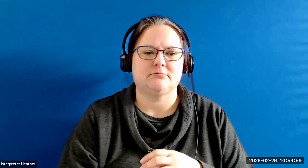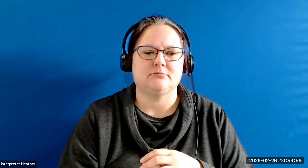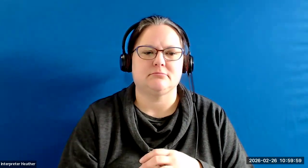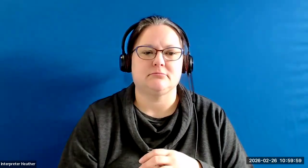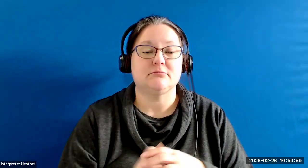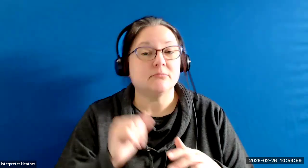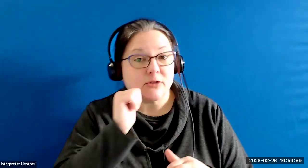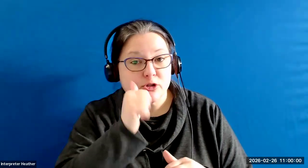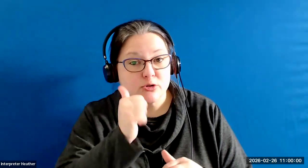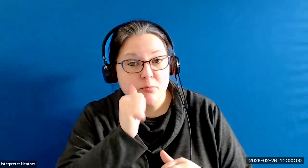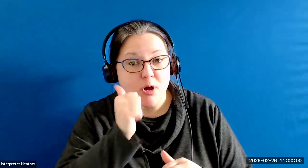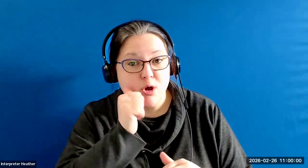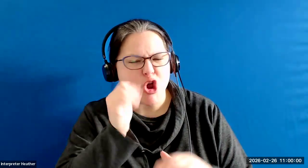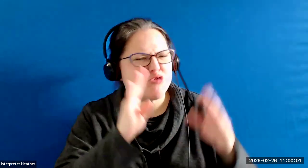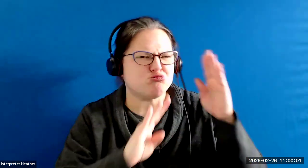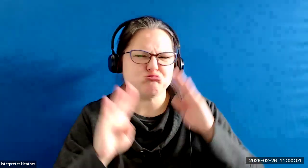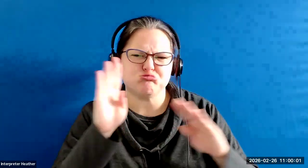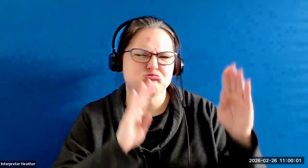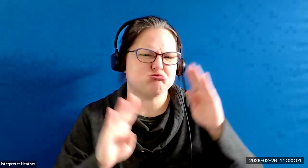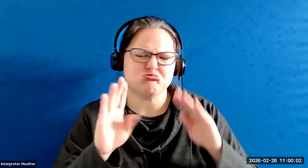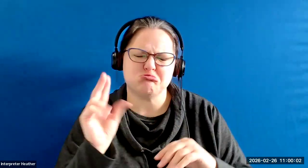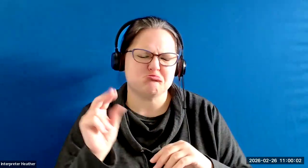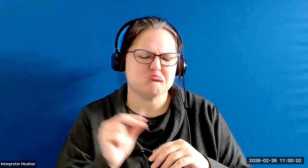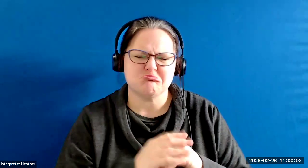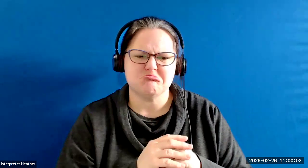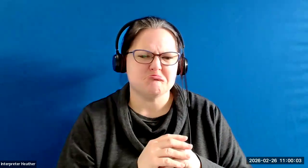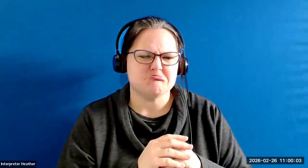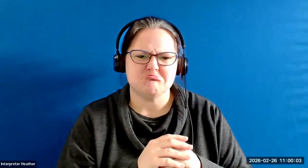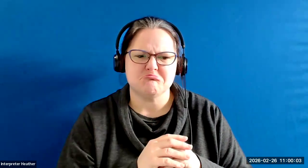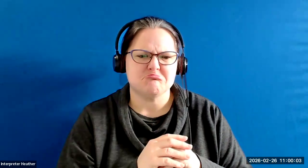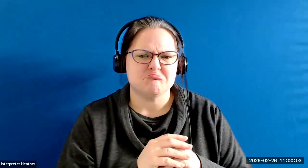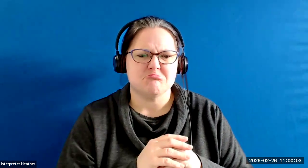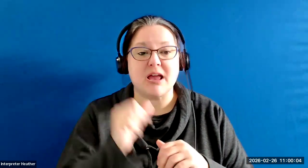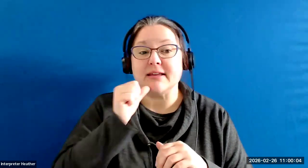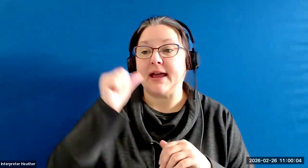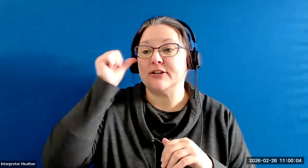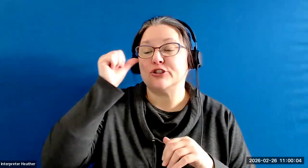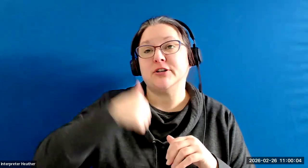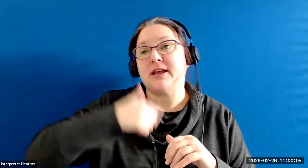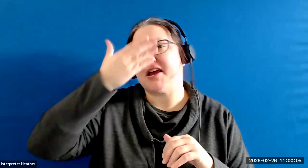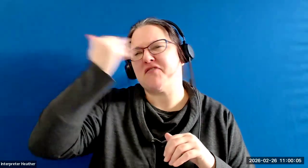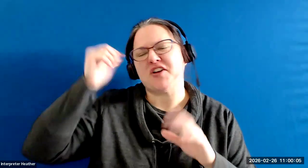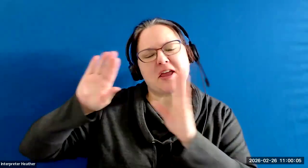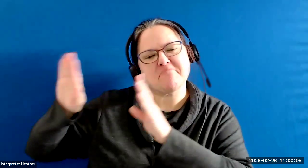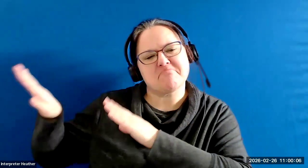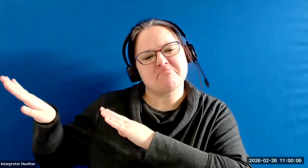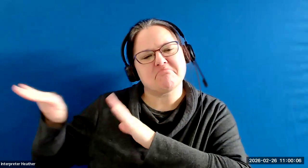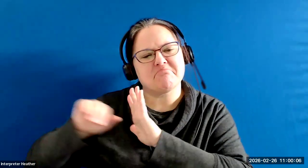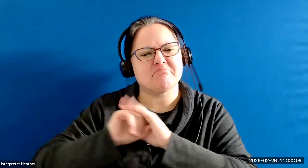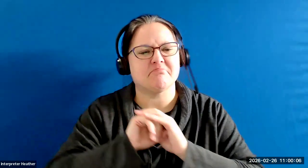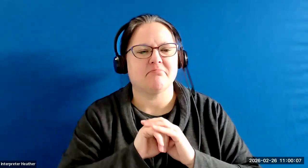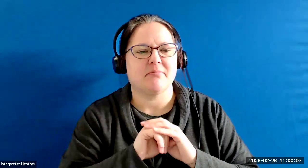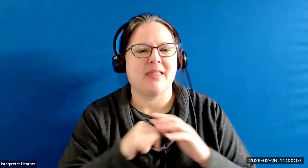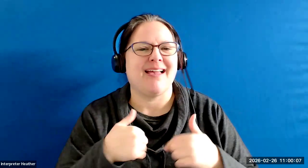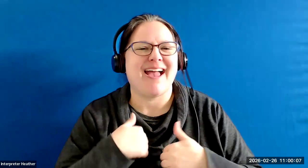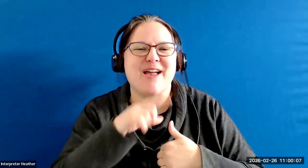I'm not worrying about tomorrow. I'm forgetting yesterday. Just